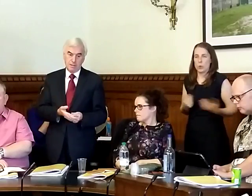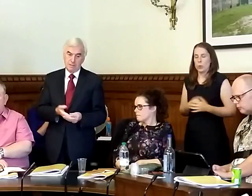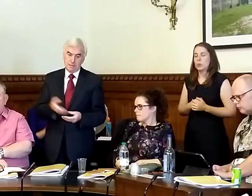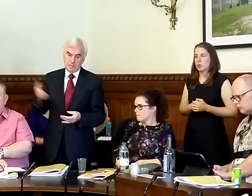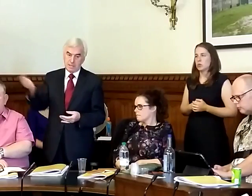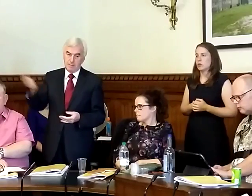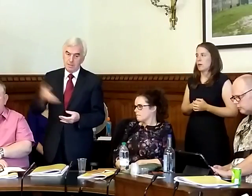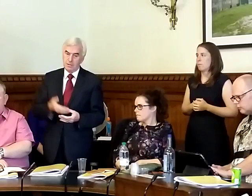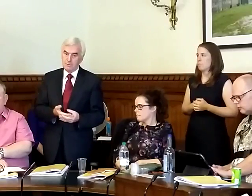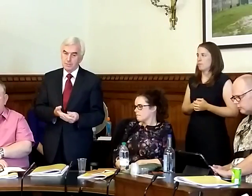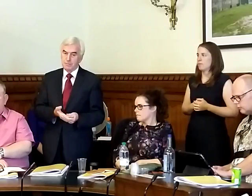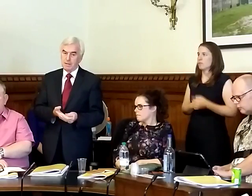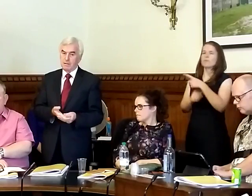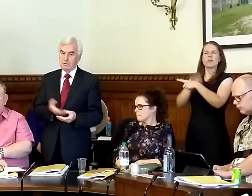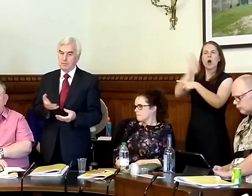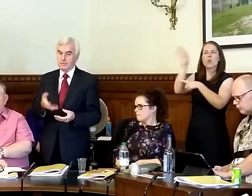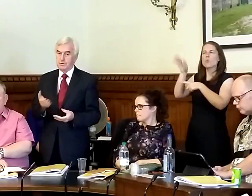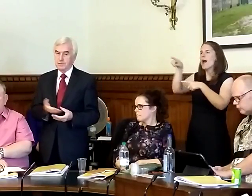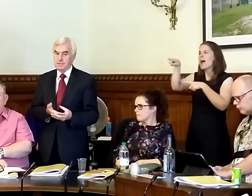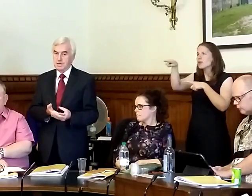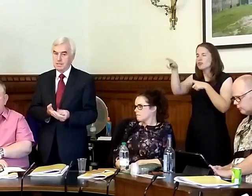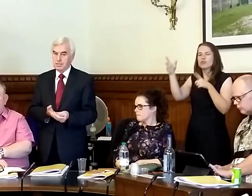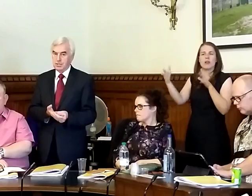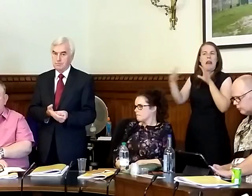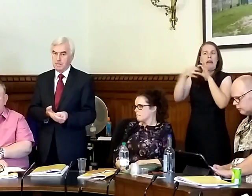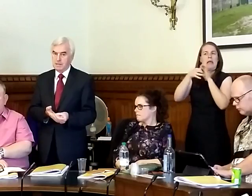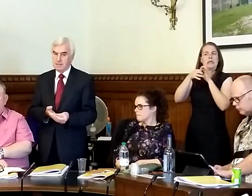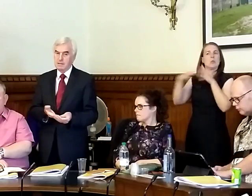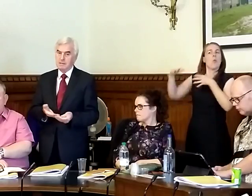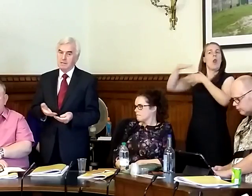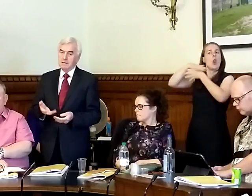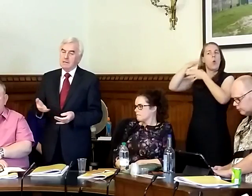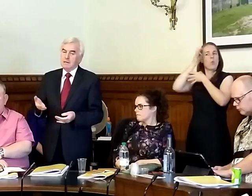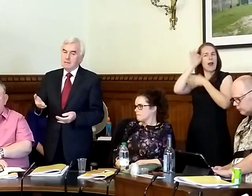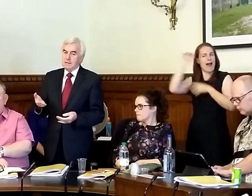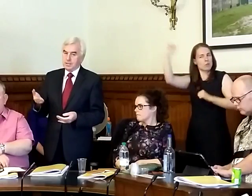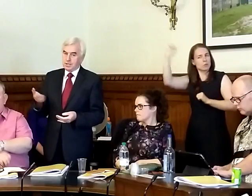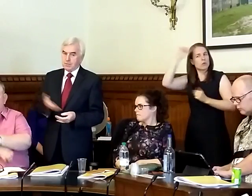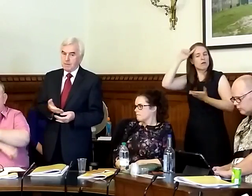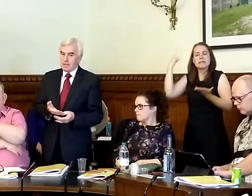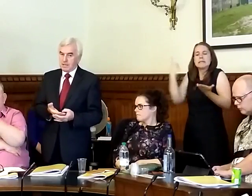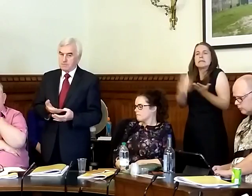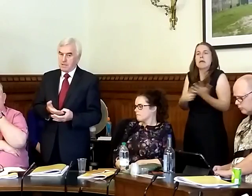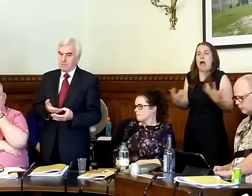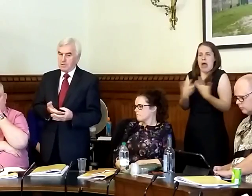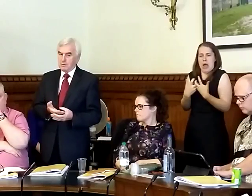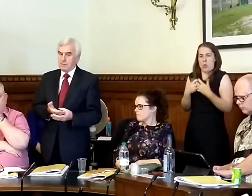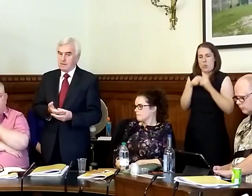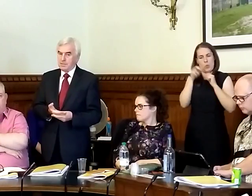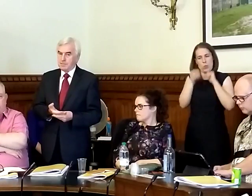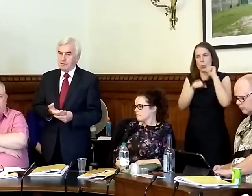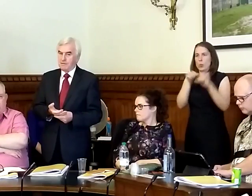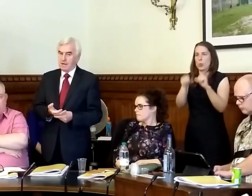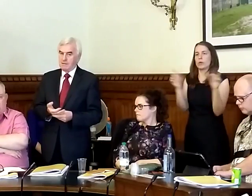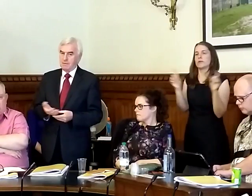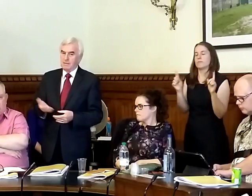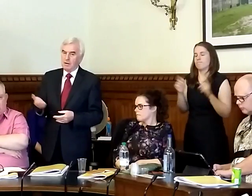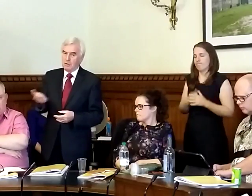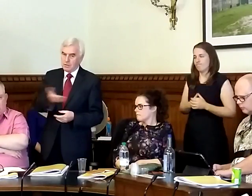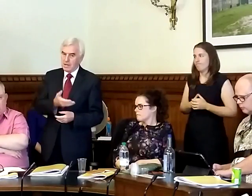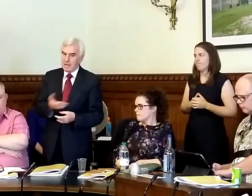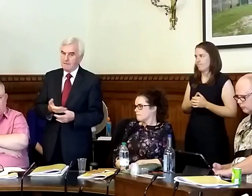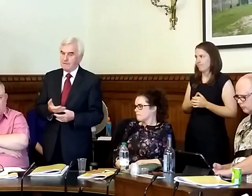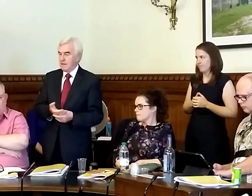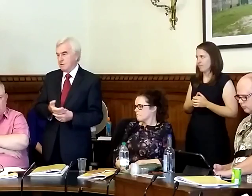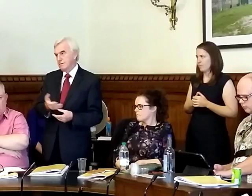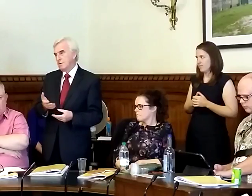that I came in on was about local authorities and their decision making. The decision making that's made by local government, to be frank, we